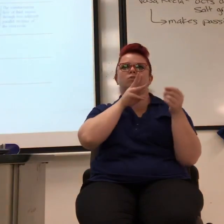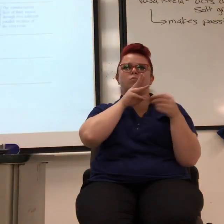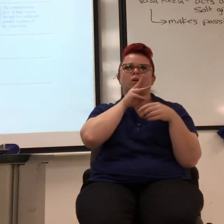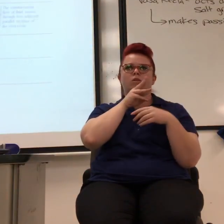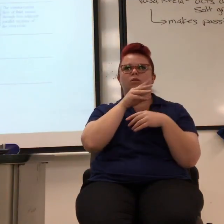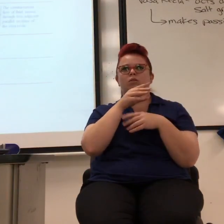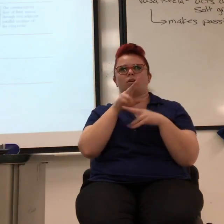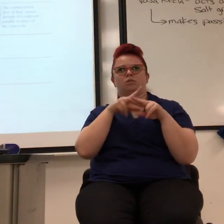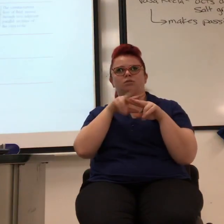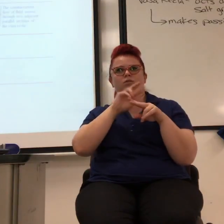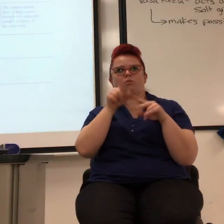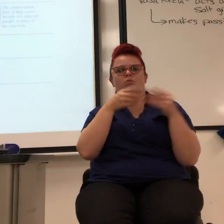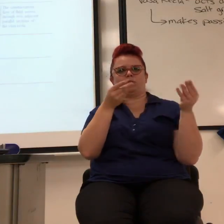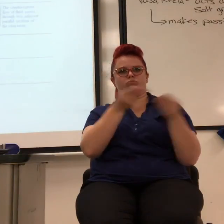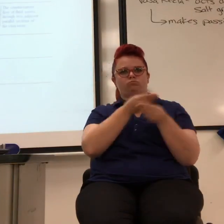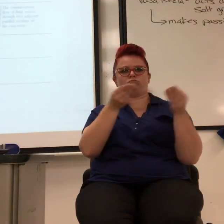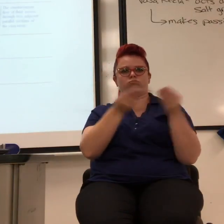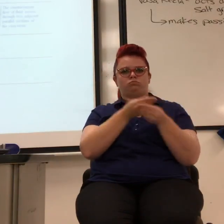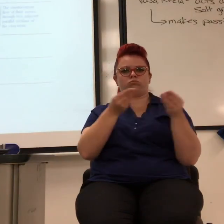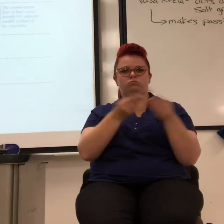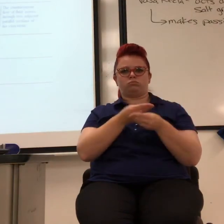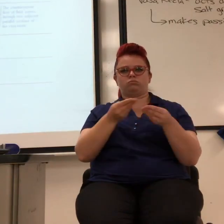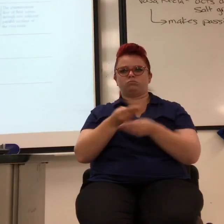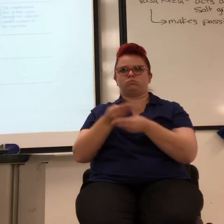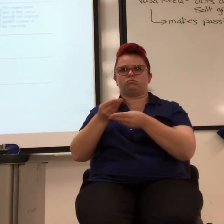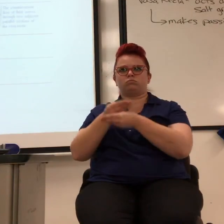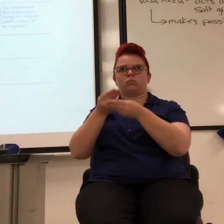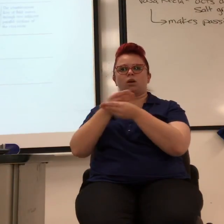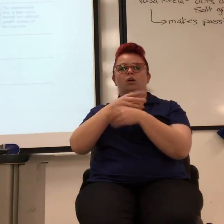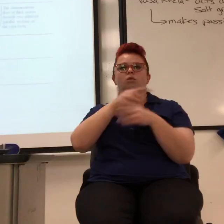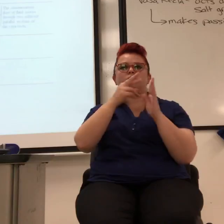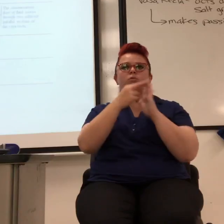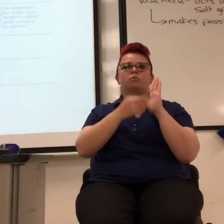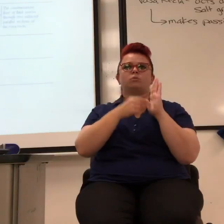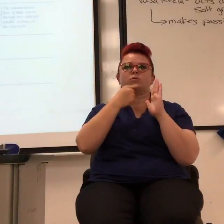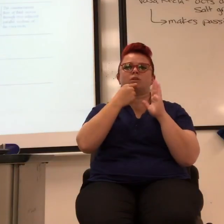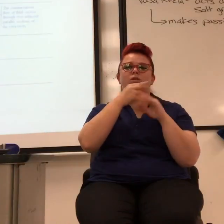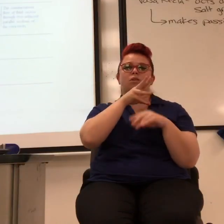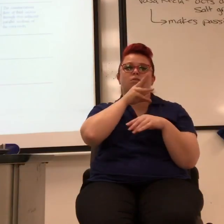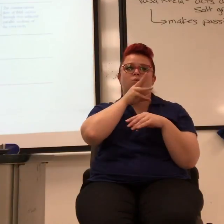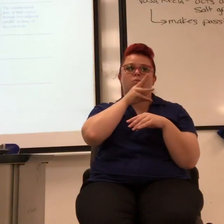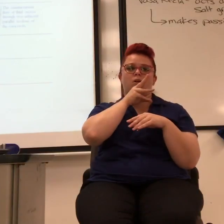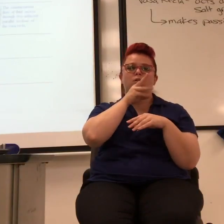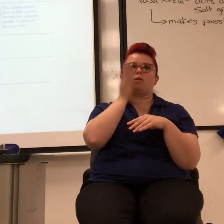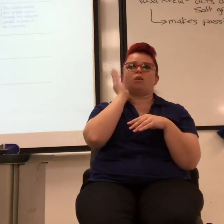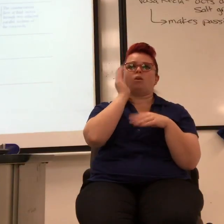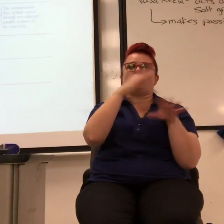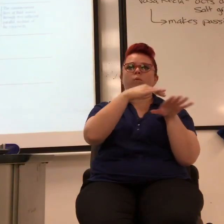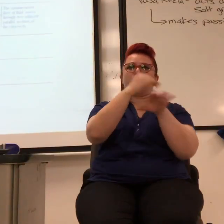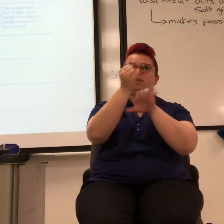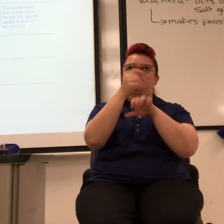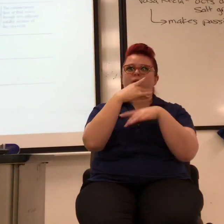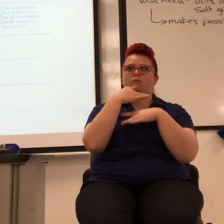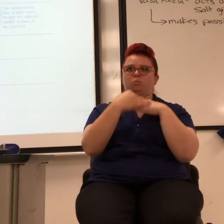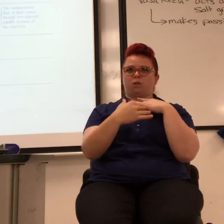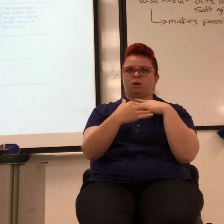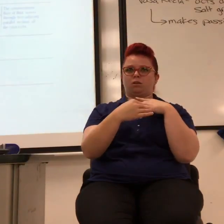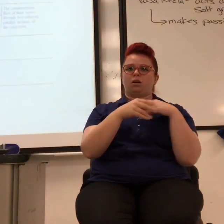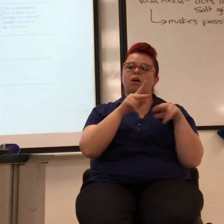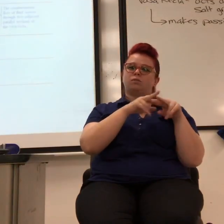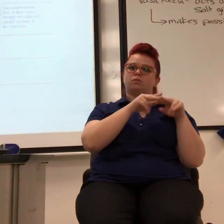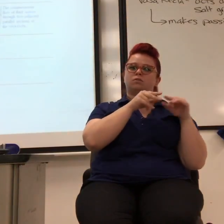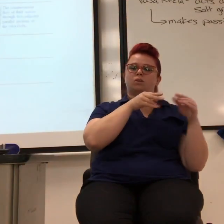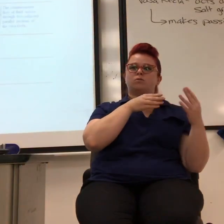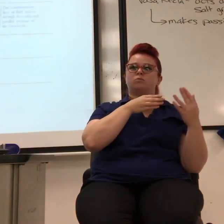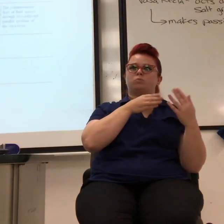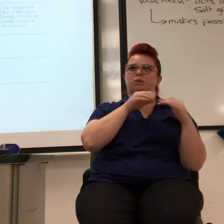rules of osmosis say water will leave the blood and salt will enter, right? Try